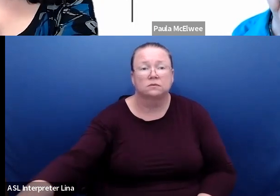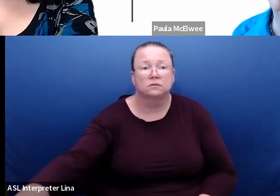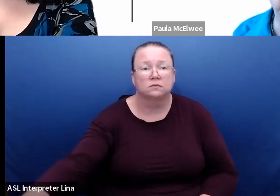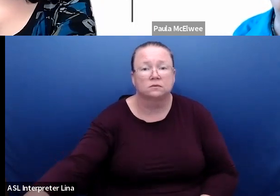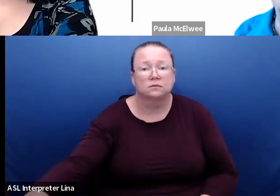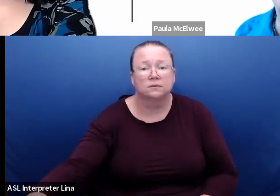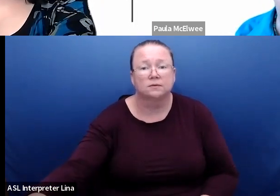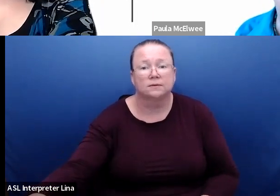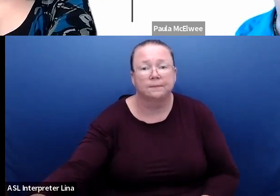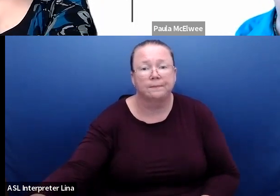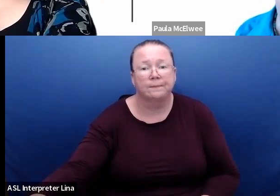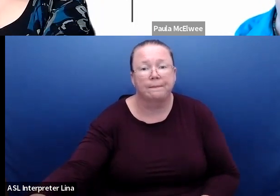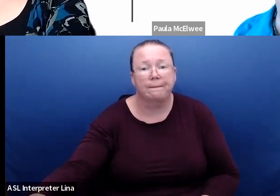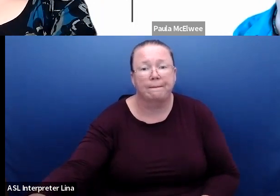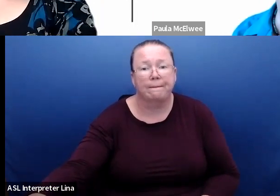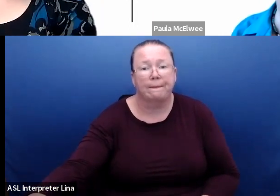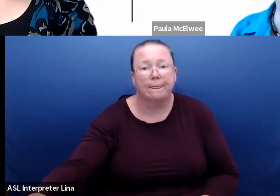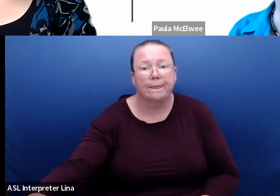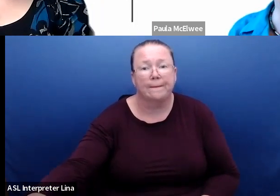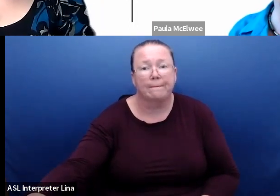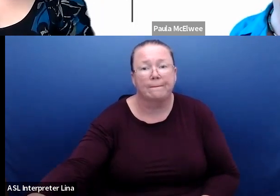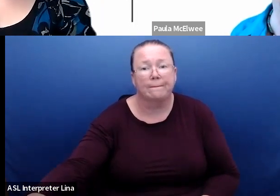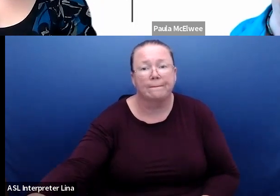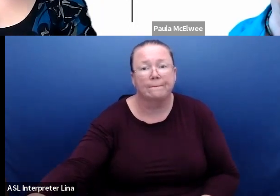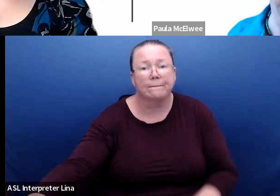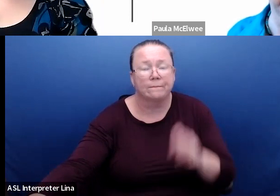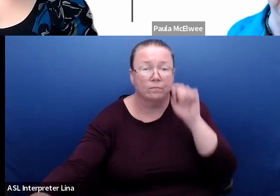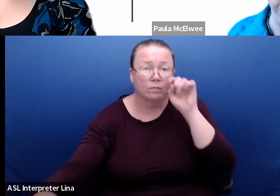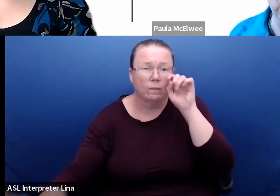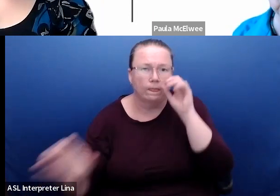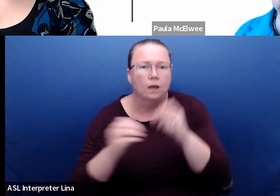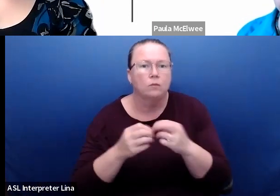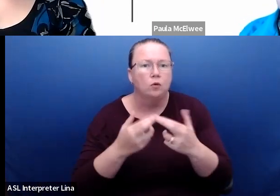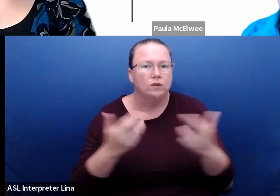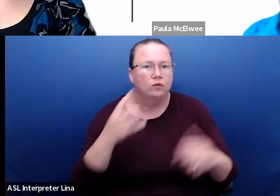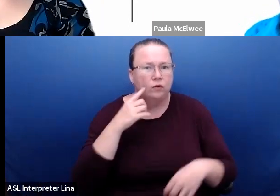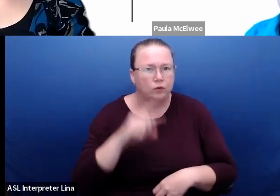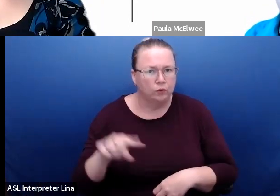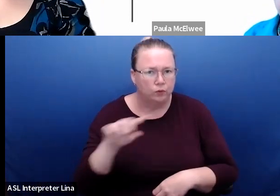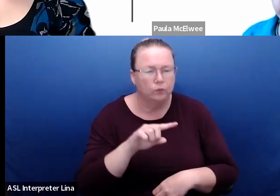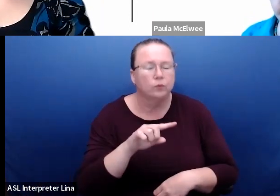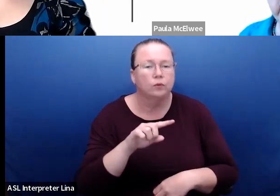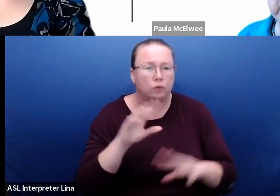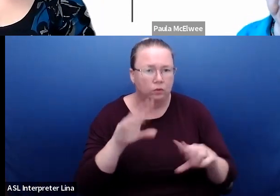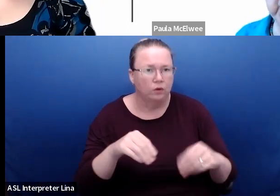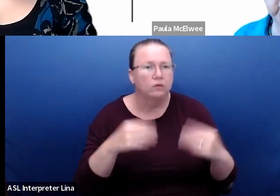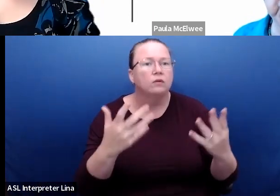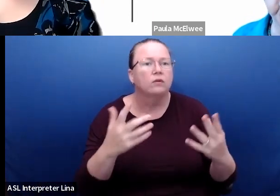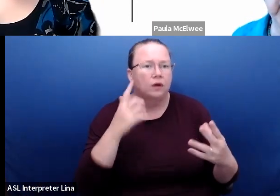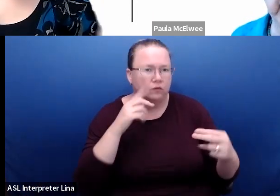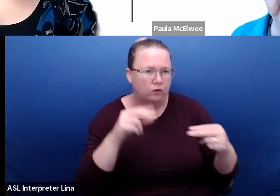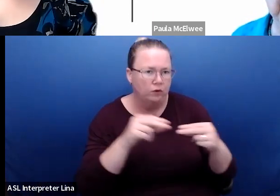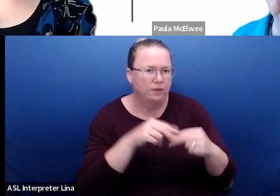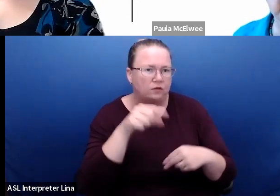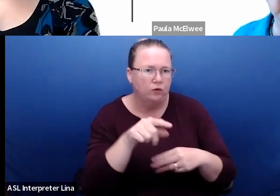We did have some additional resources listed for you, and that's also provided for you on the page for